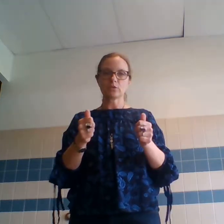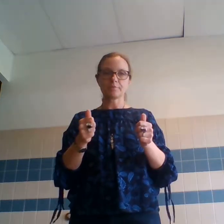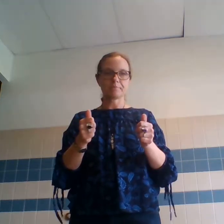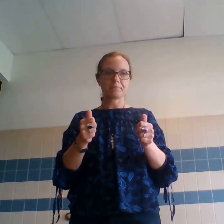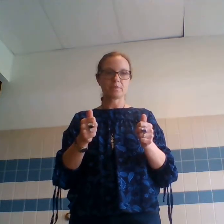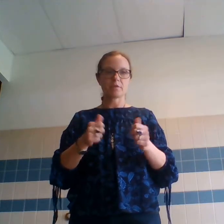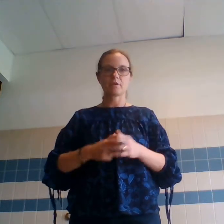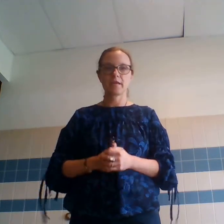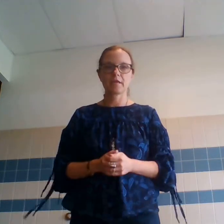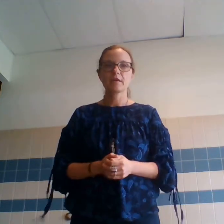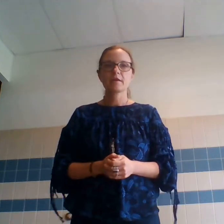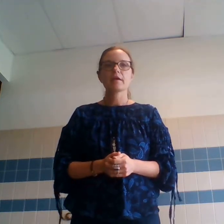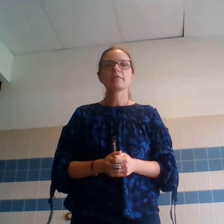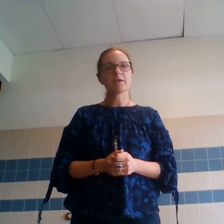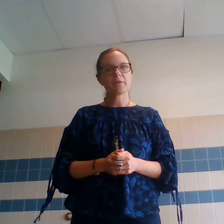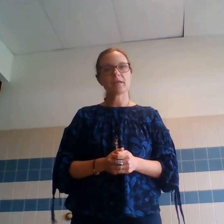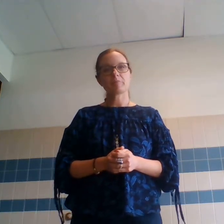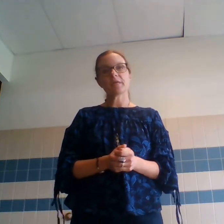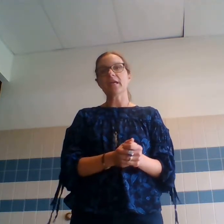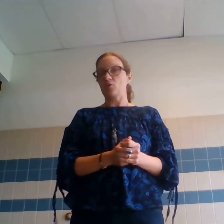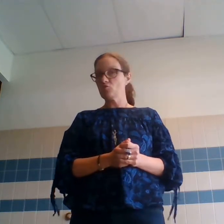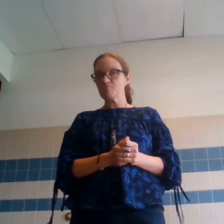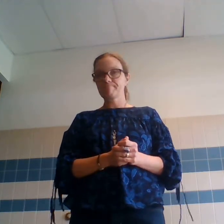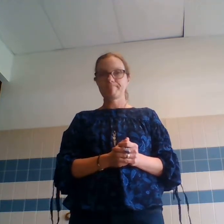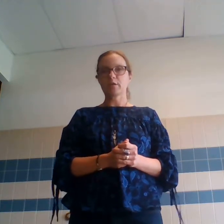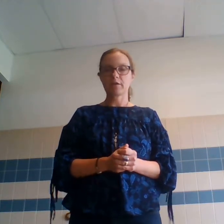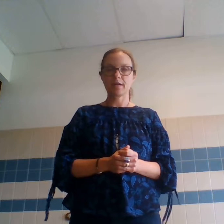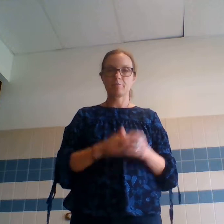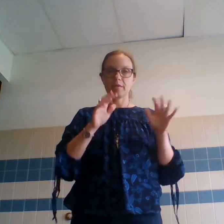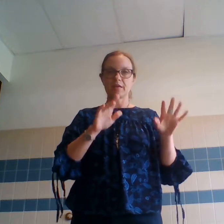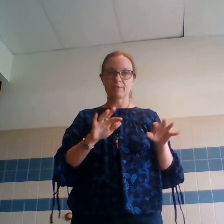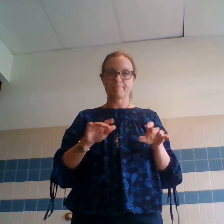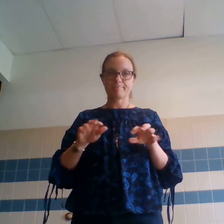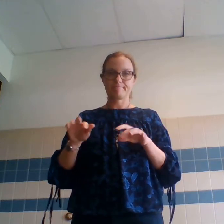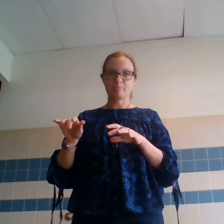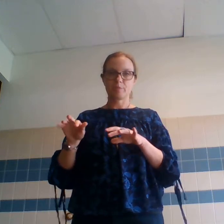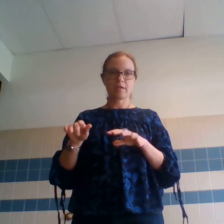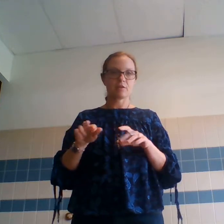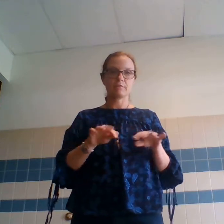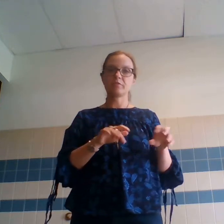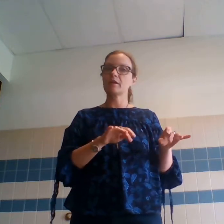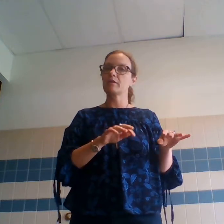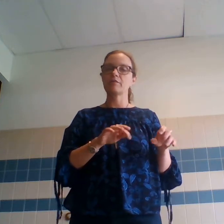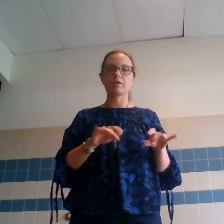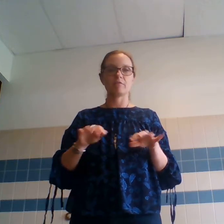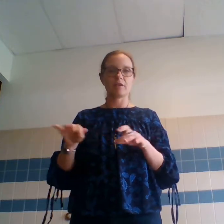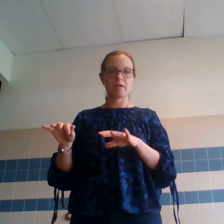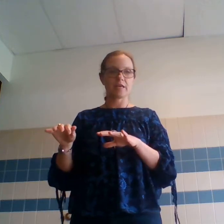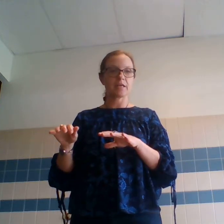Poster. All right. Then we get piano. All right, piano. Piano. Very, very, very